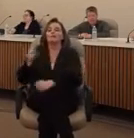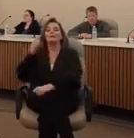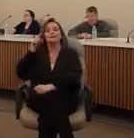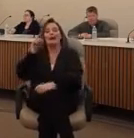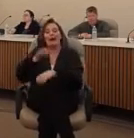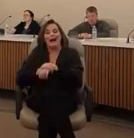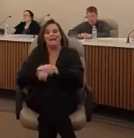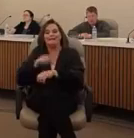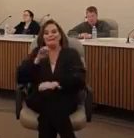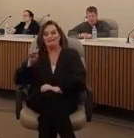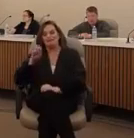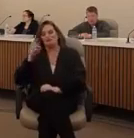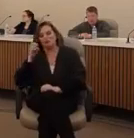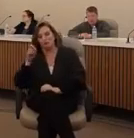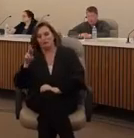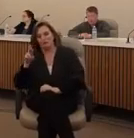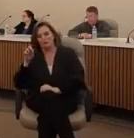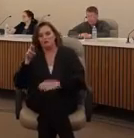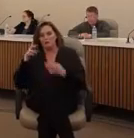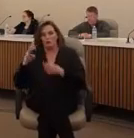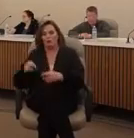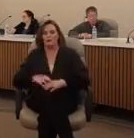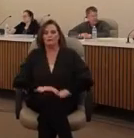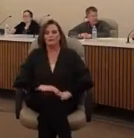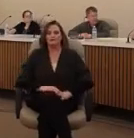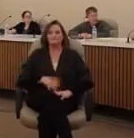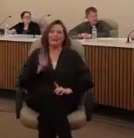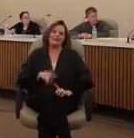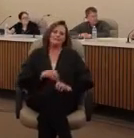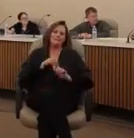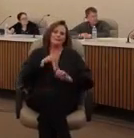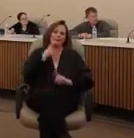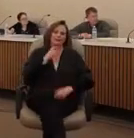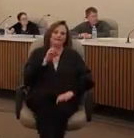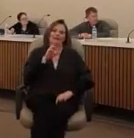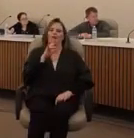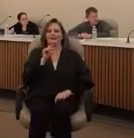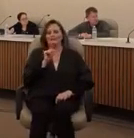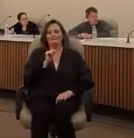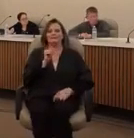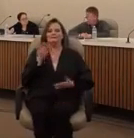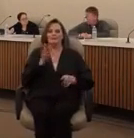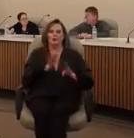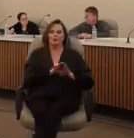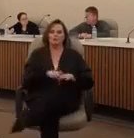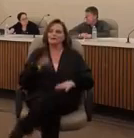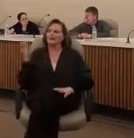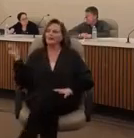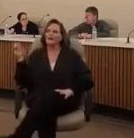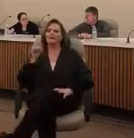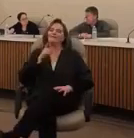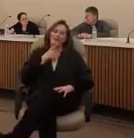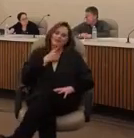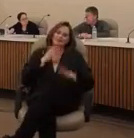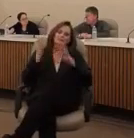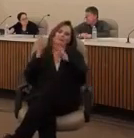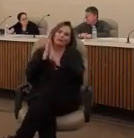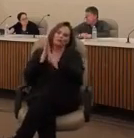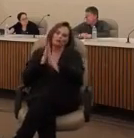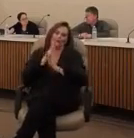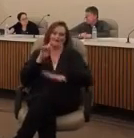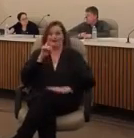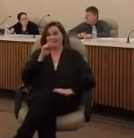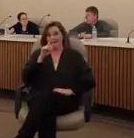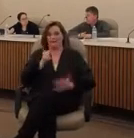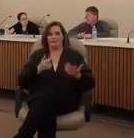session, nobody likes to go on East River Road near that intersection with Jefferson Road. So, I mean, that's the traffic data on gas stations in general. Gas